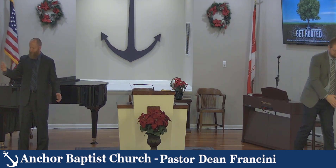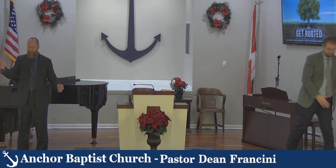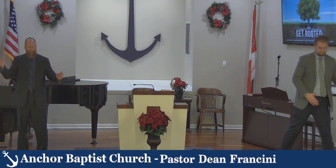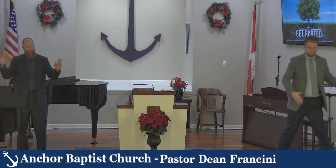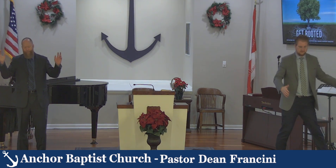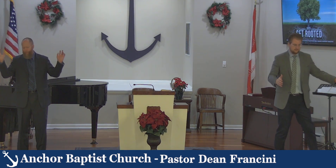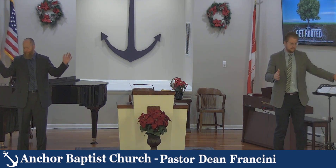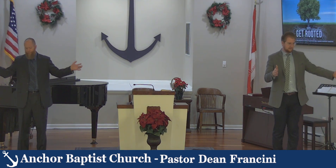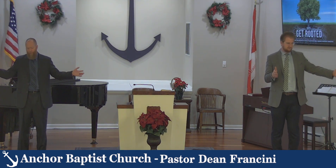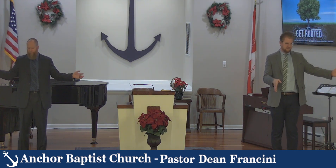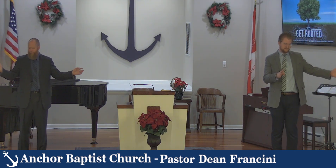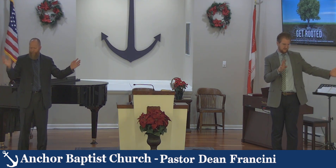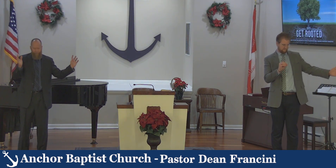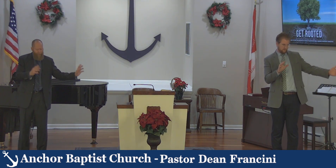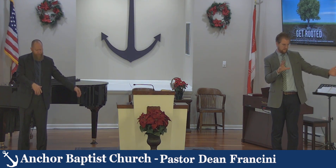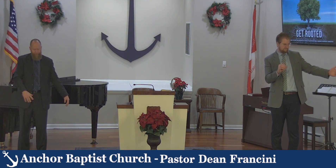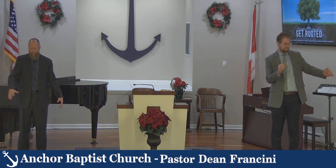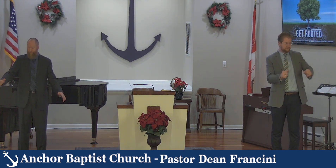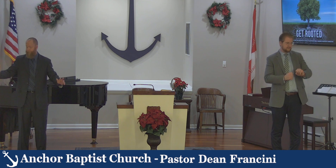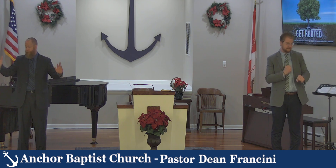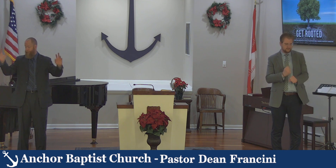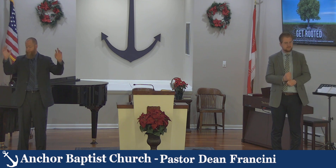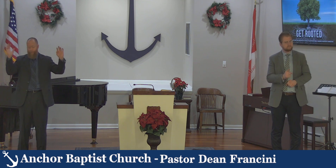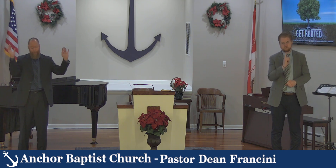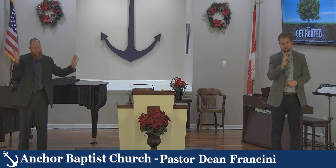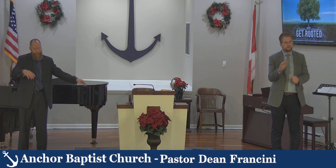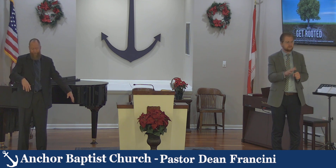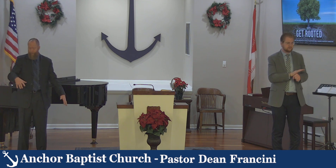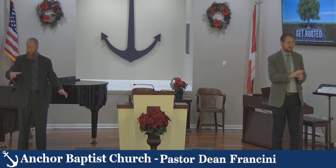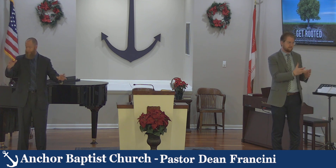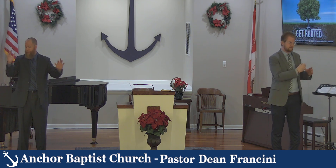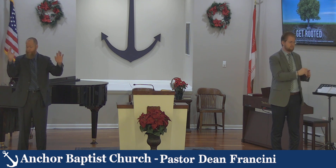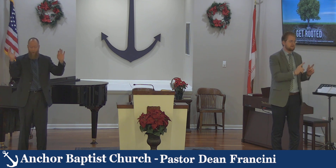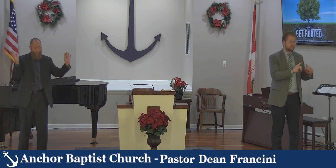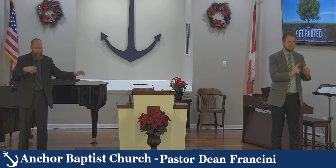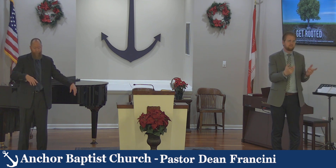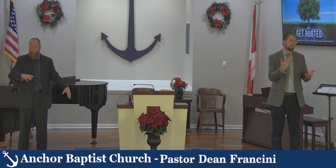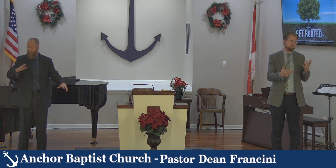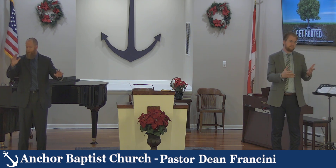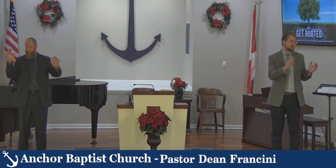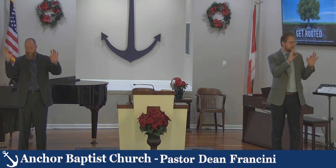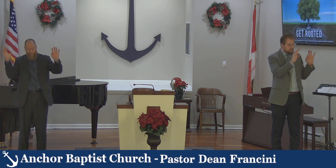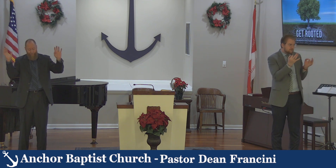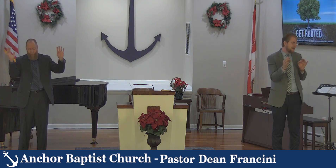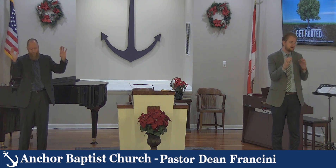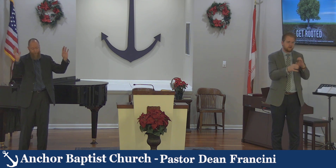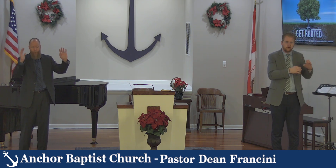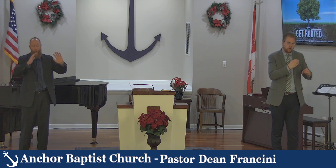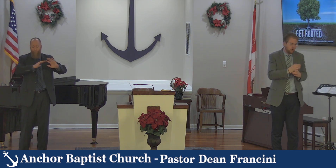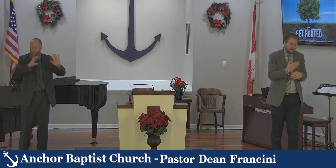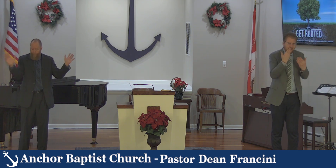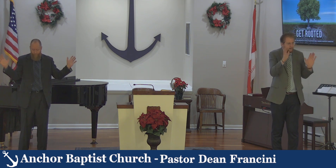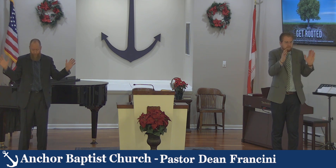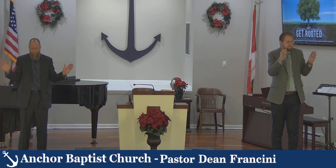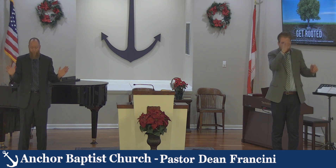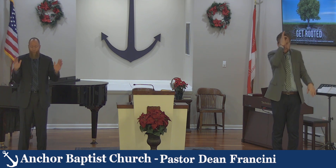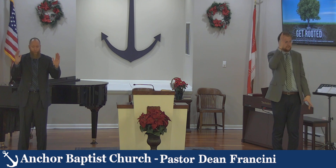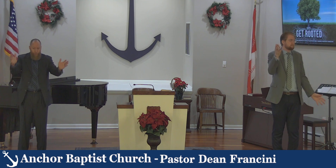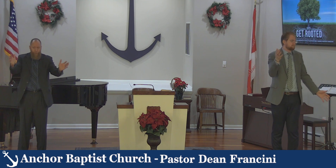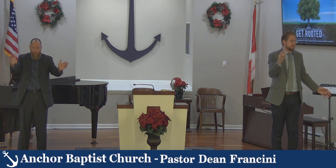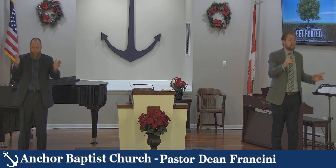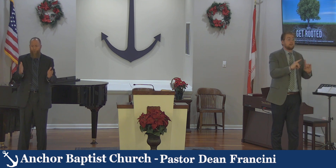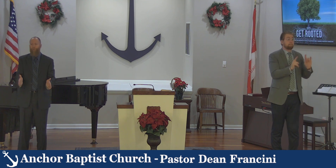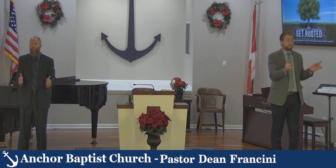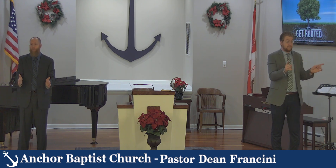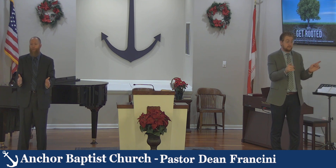I'm sure there's plenty that can be involved. They got complacent. Maybe they just got distracted. Maybe they got carnal. Maybe the carnality swept in. Who knows? But what we